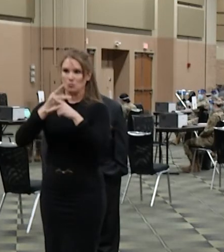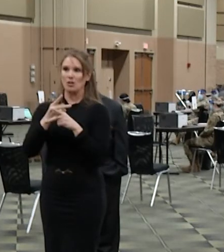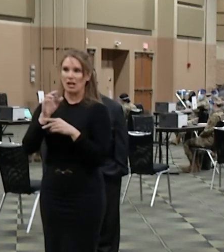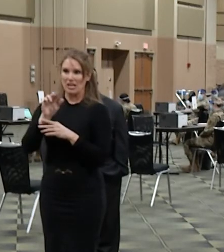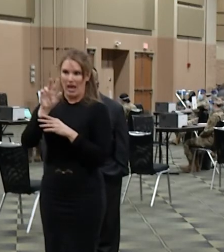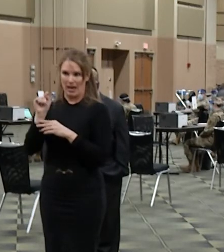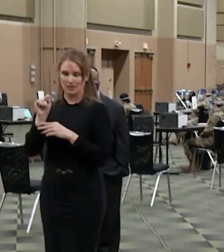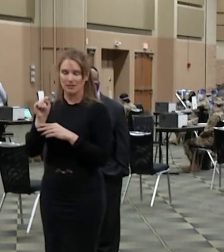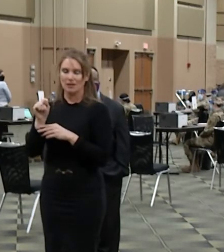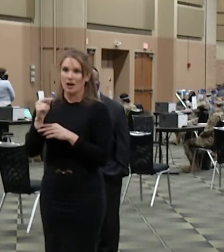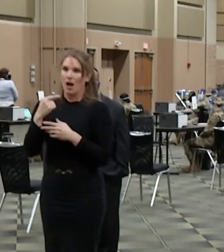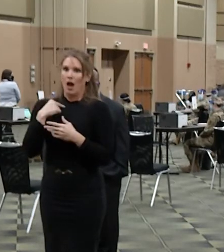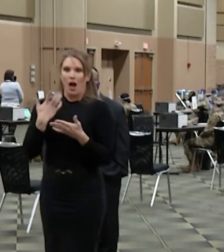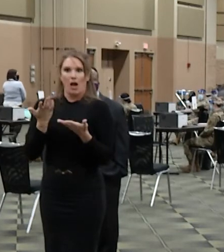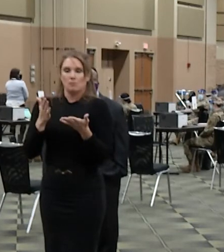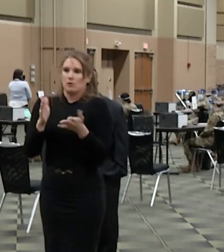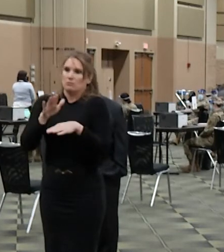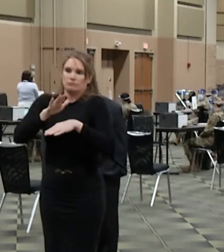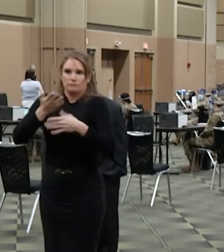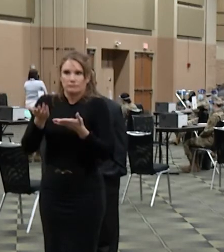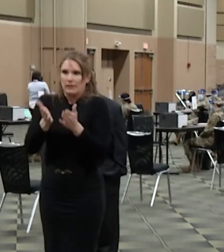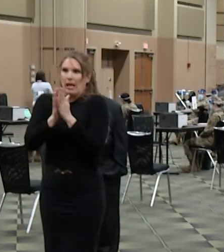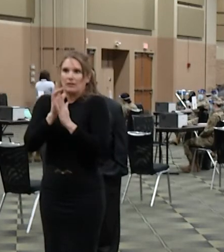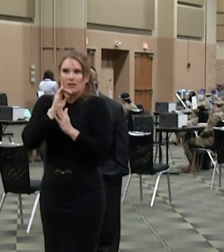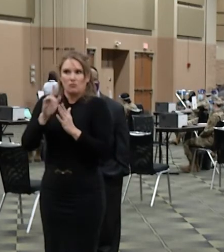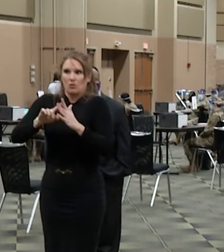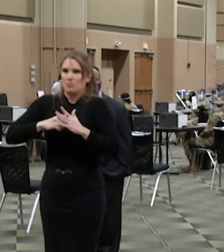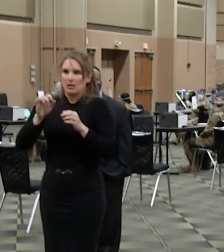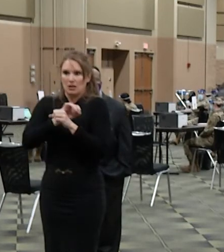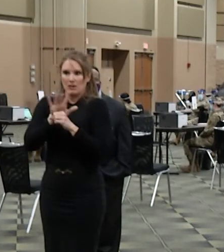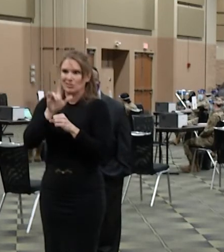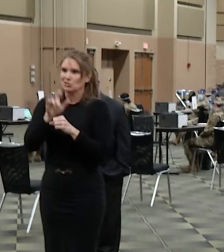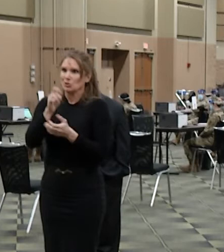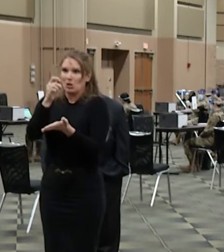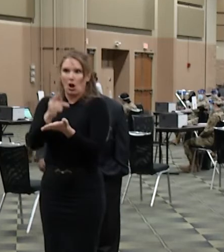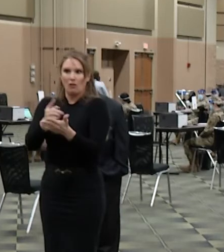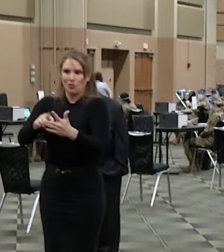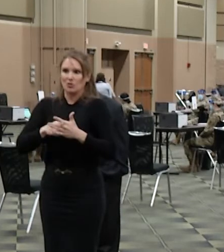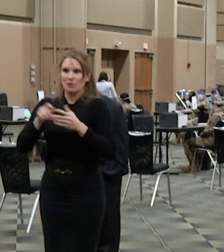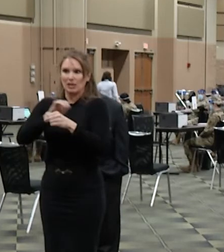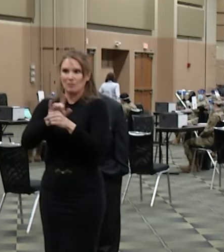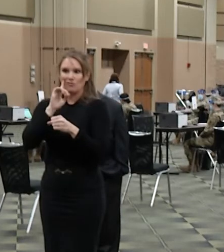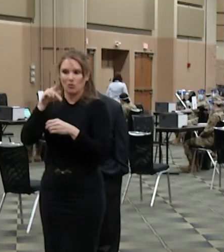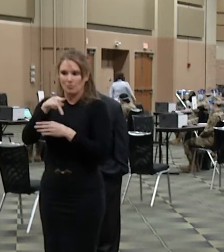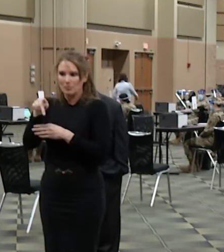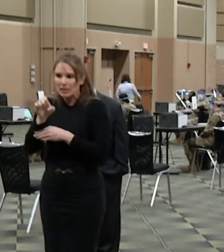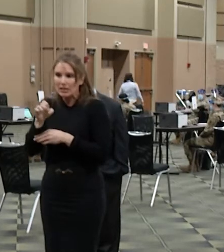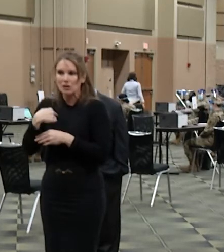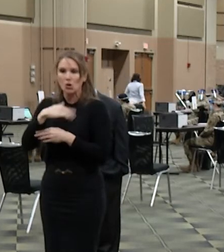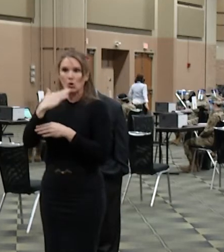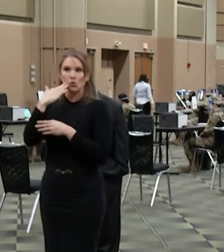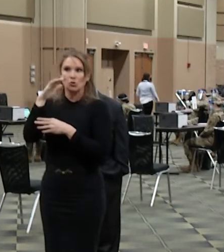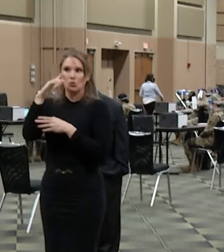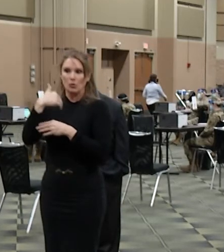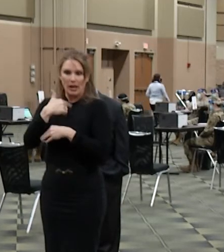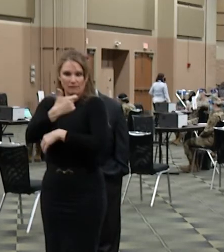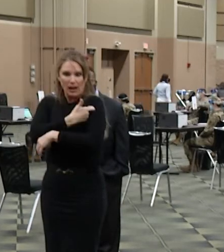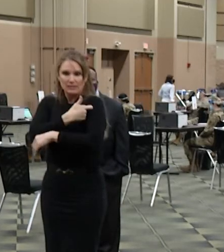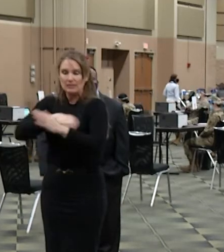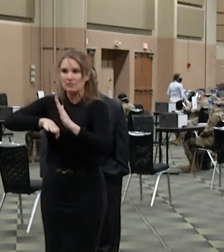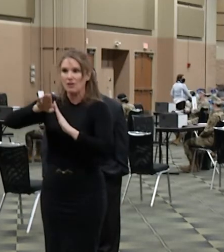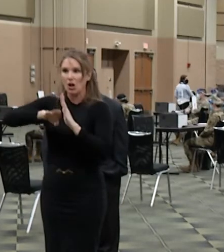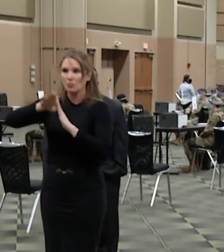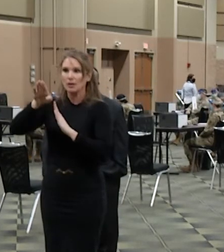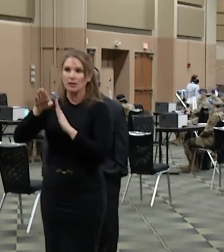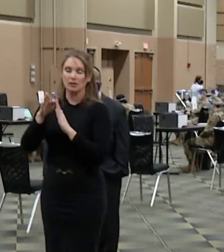calling for since the very beginning of this pandemic. It should have been authorized at the beginning for PPE when we knew that we had vaccines in development